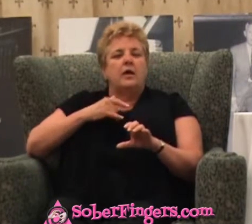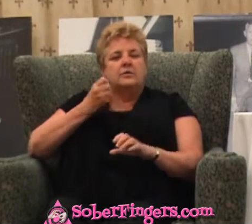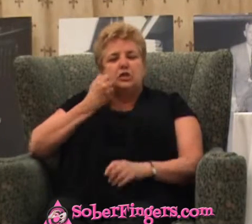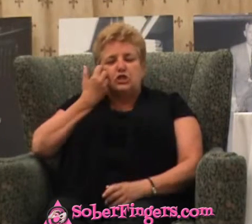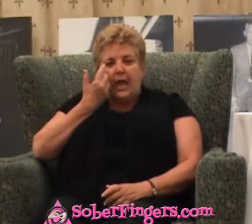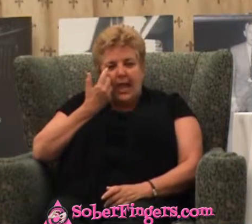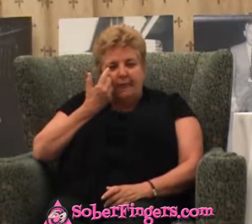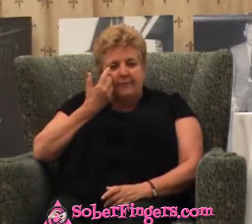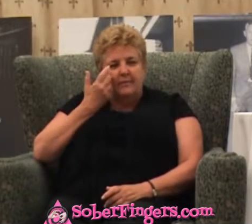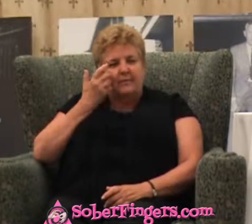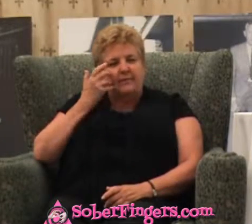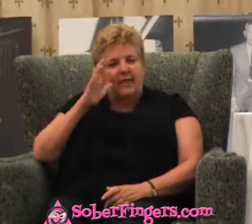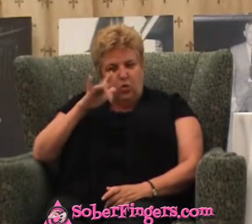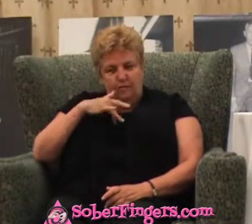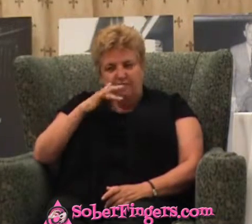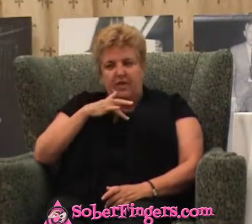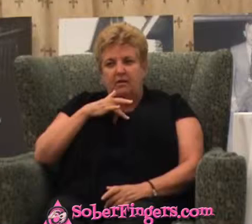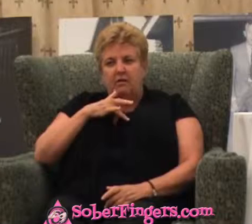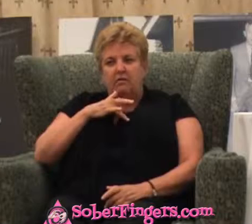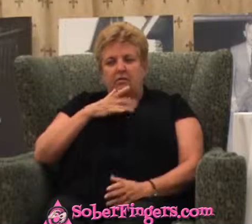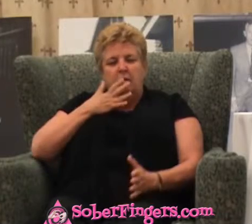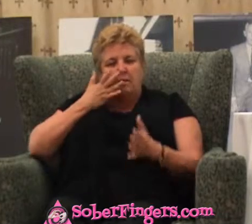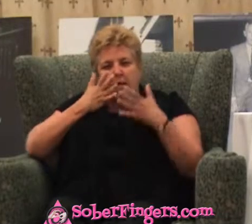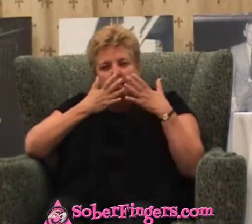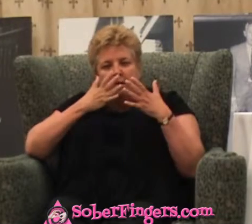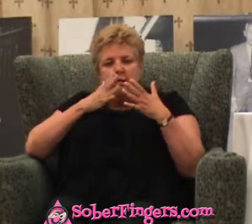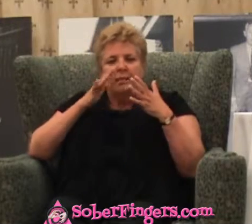you have. We've had the fears that you feel.